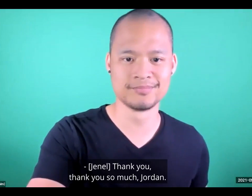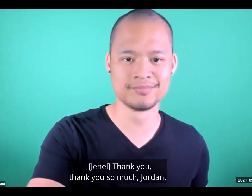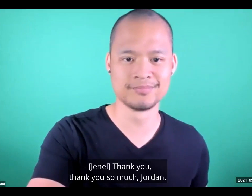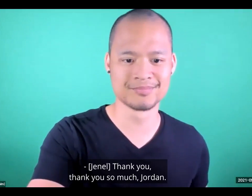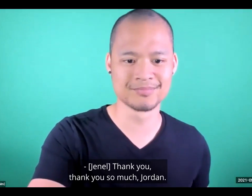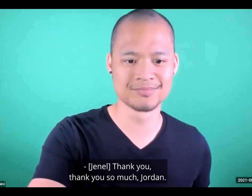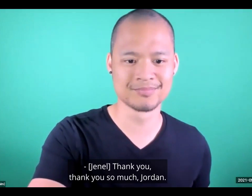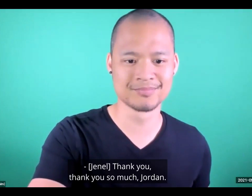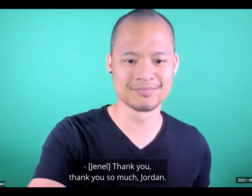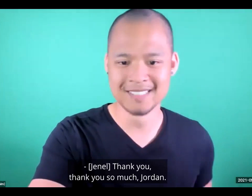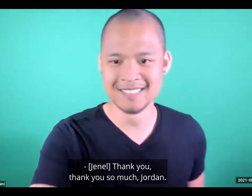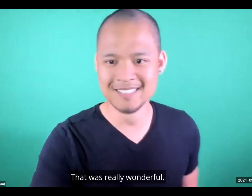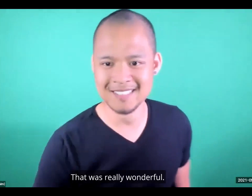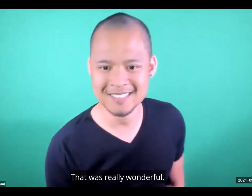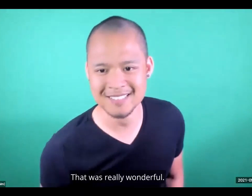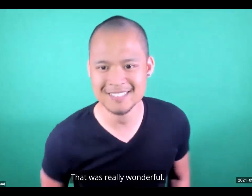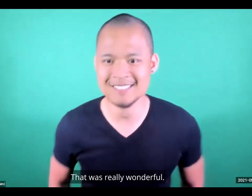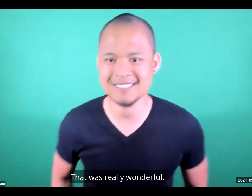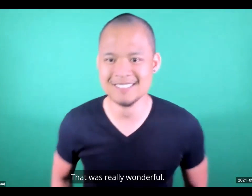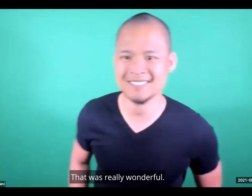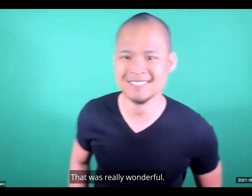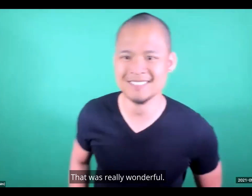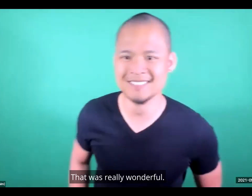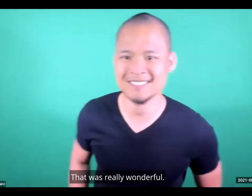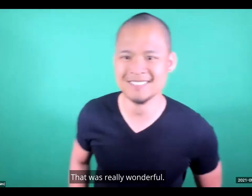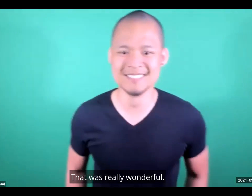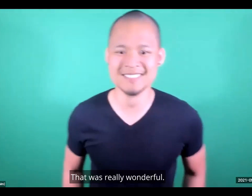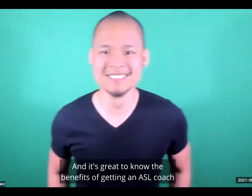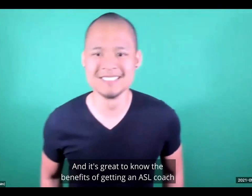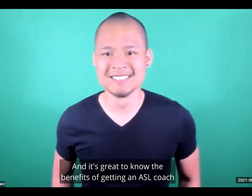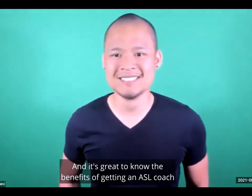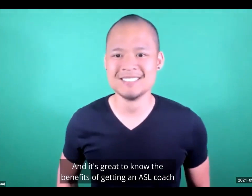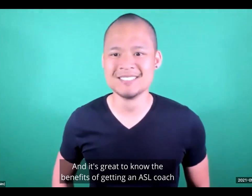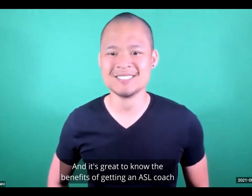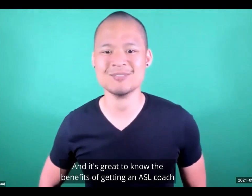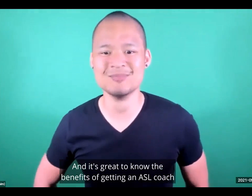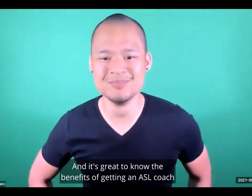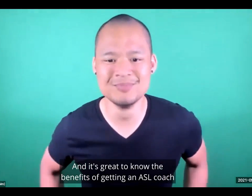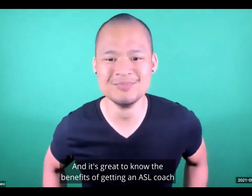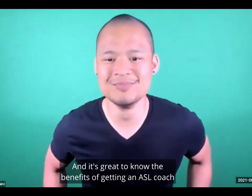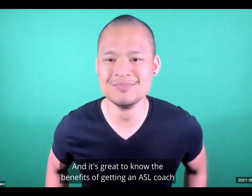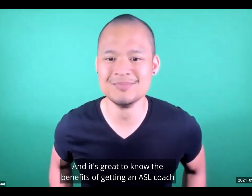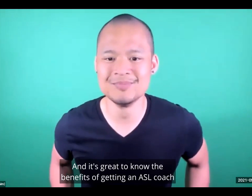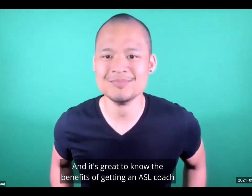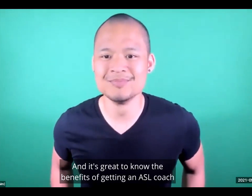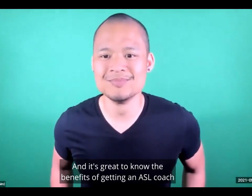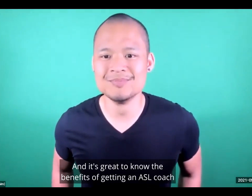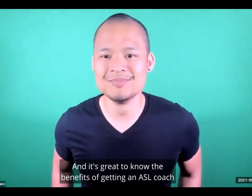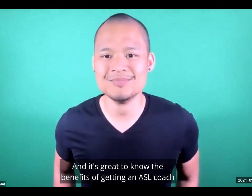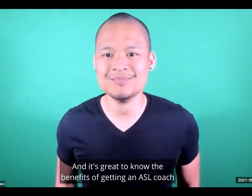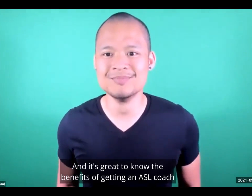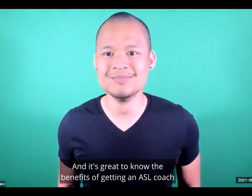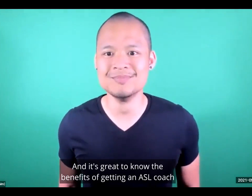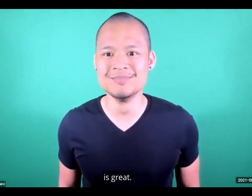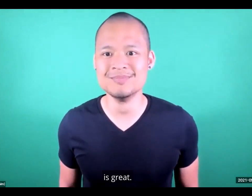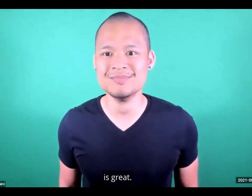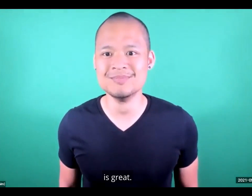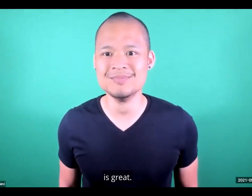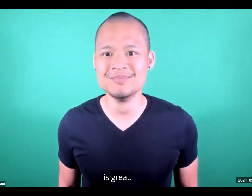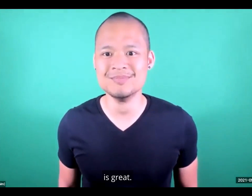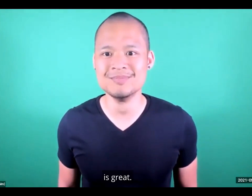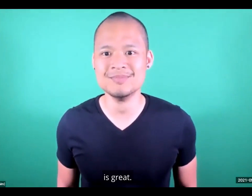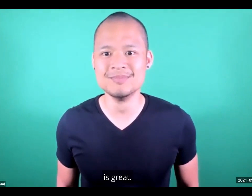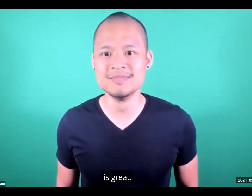you. Thank you so much, Jordan. That was really wonderful. It's great to know the benefits of getting an ASL coach. It's